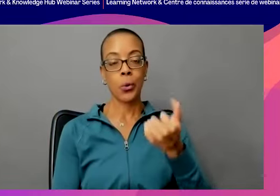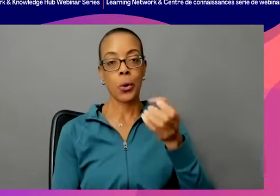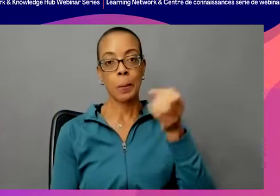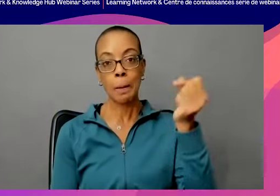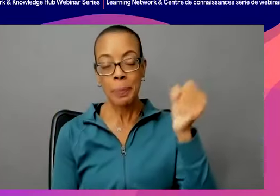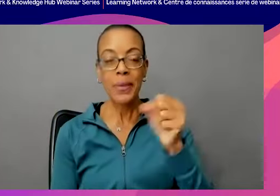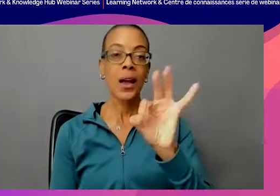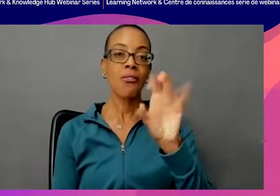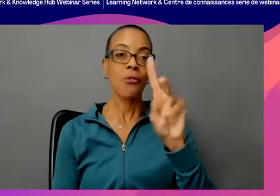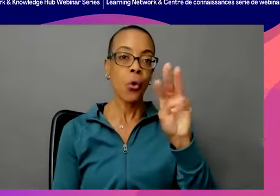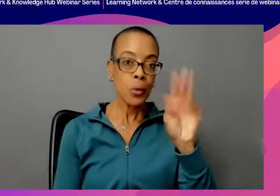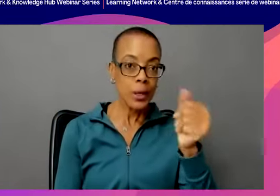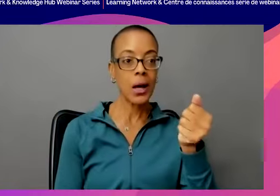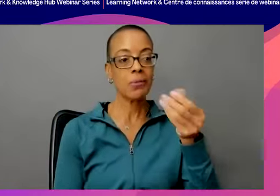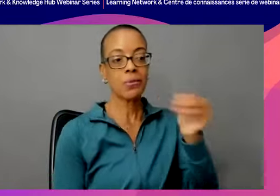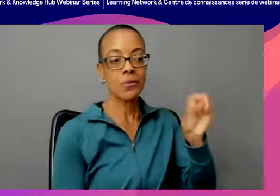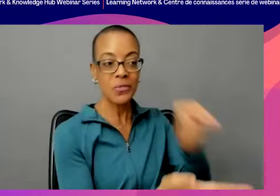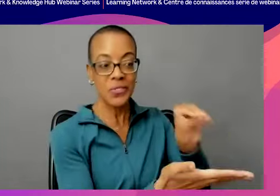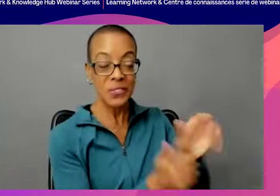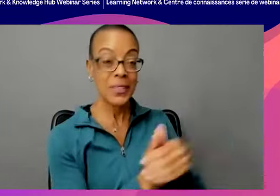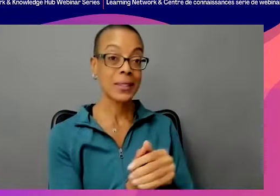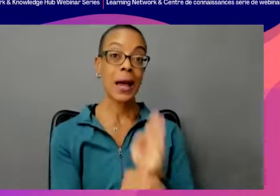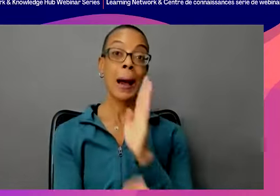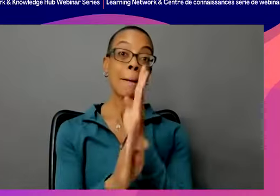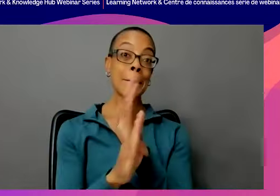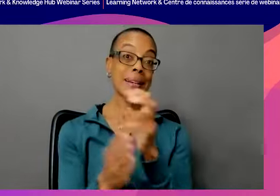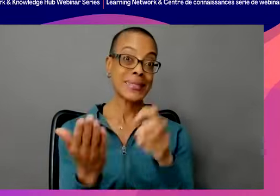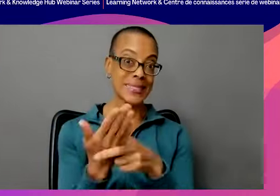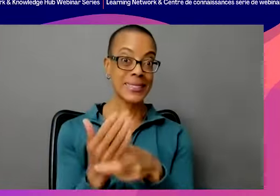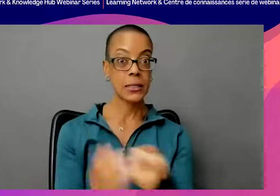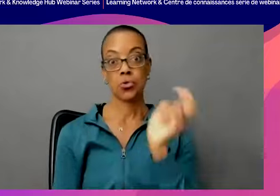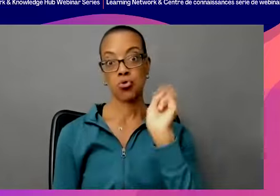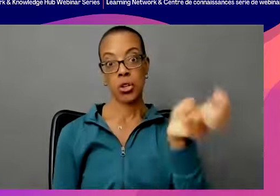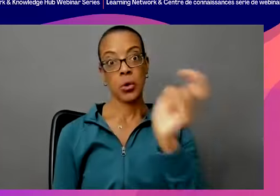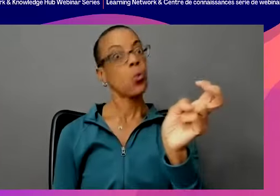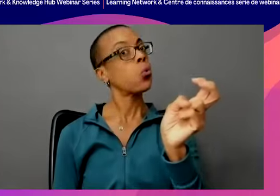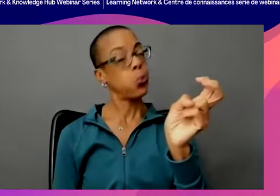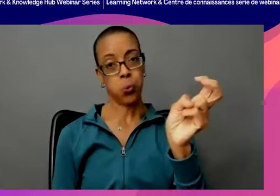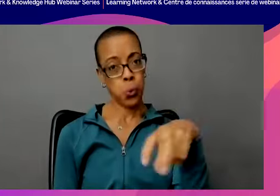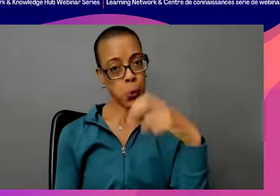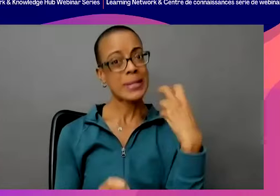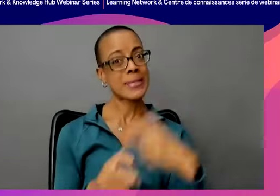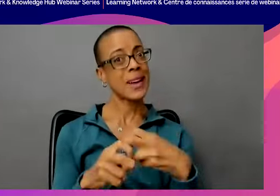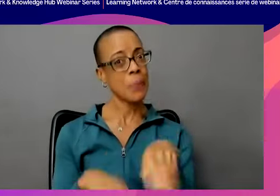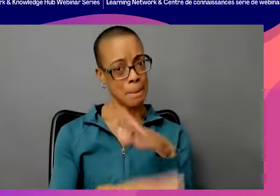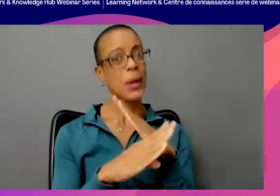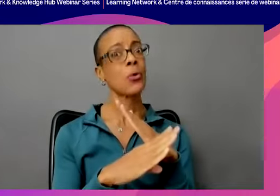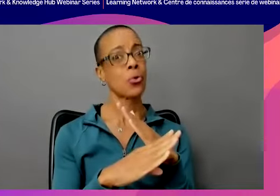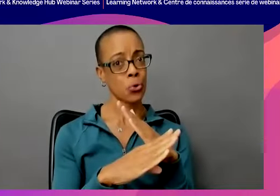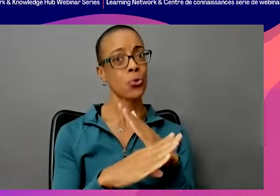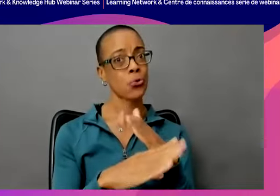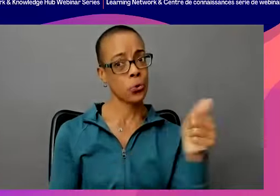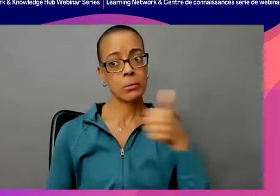snacks, bus tickets, because we know transportation is often a barrier for people to get their needs met.